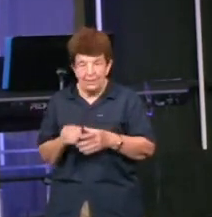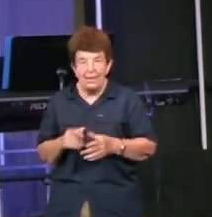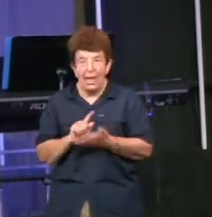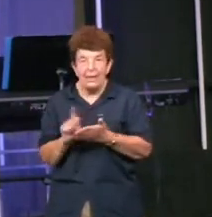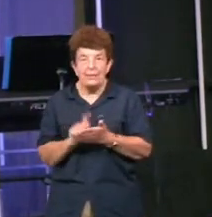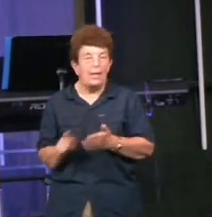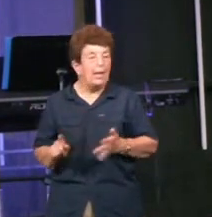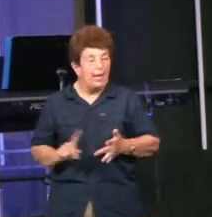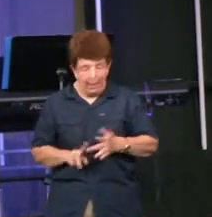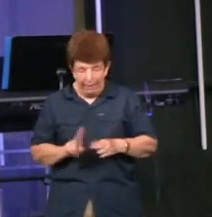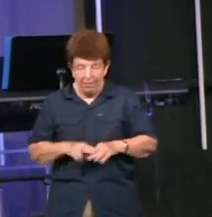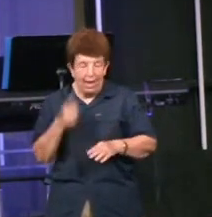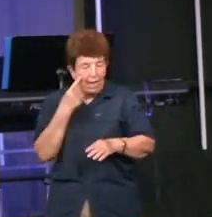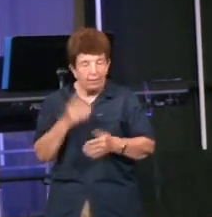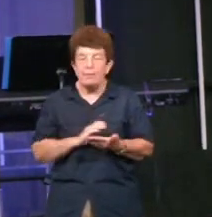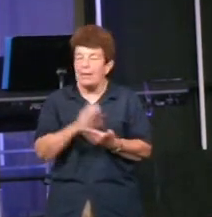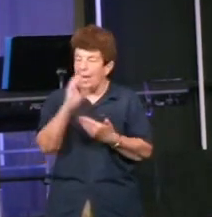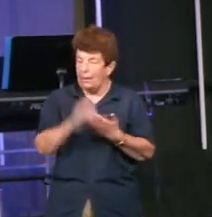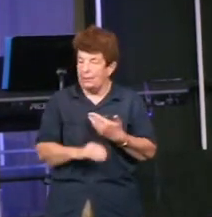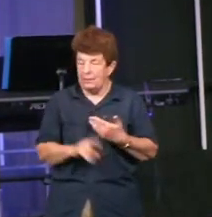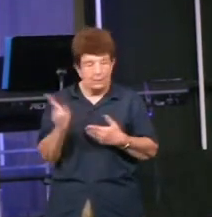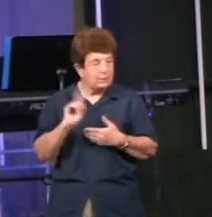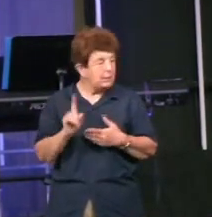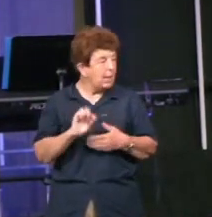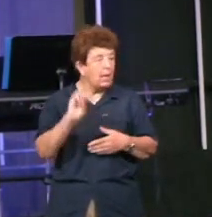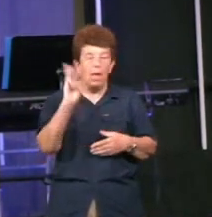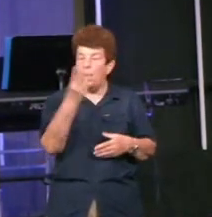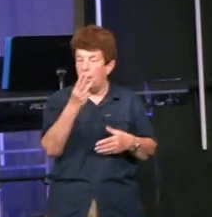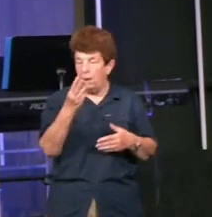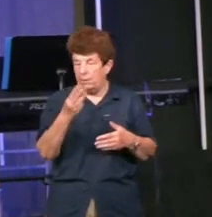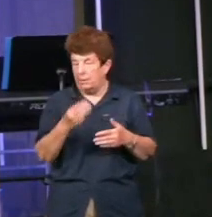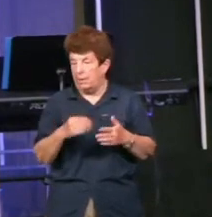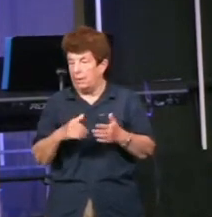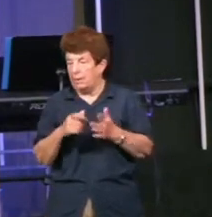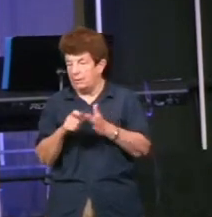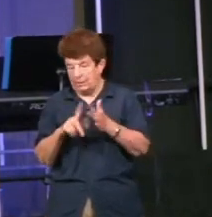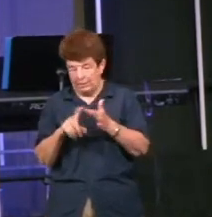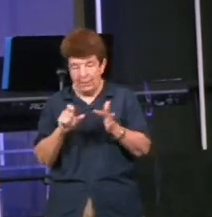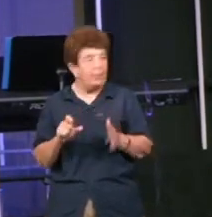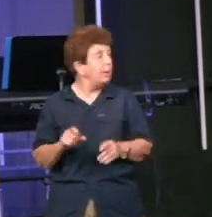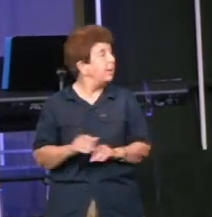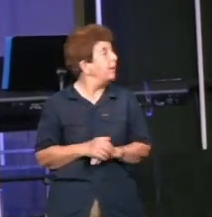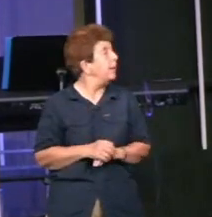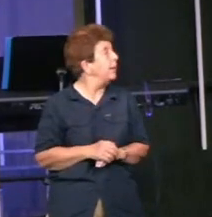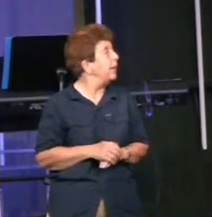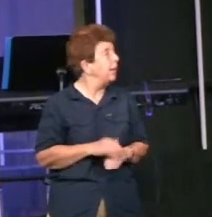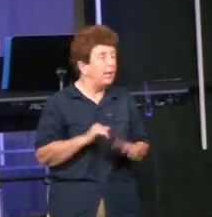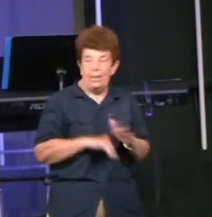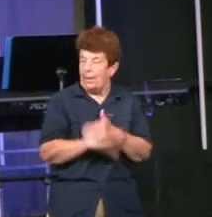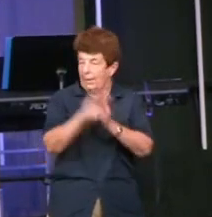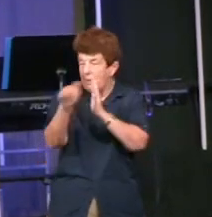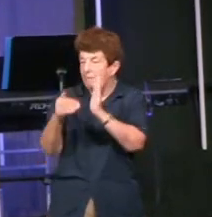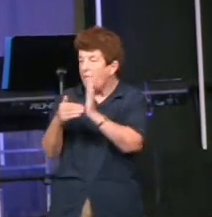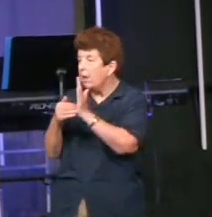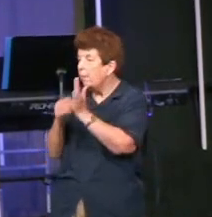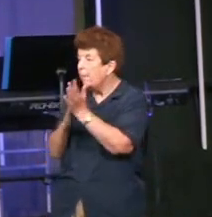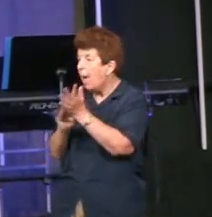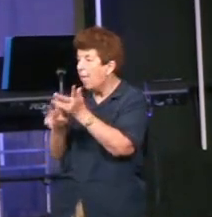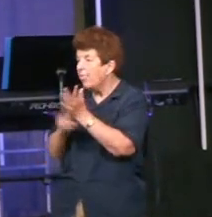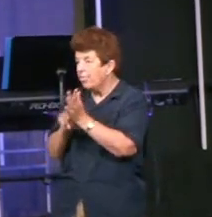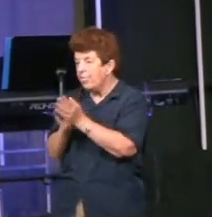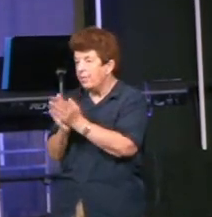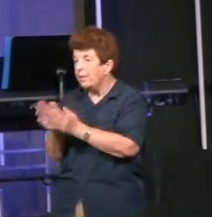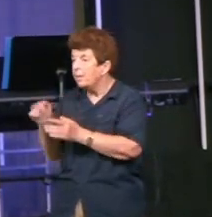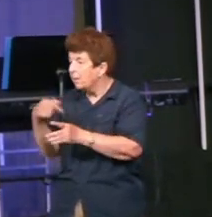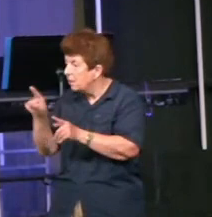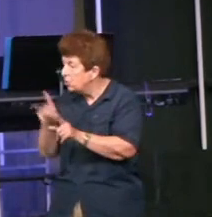keeping up with your calendar, you'll know that today is the third day of December. We're into the final month of the year. Where has it